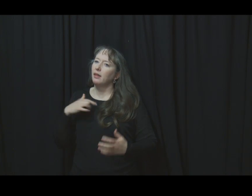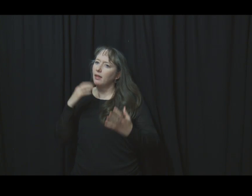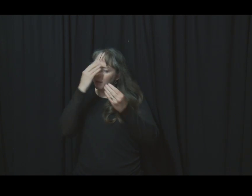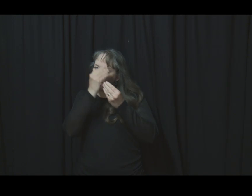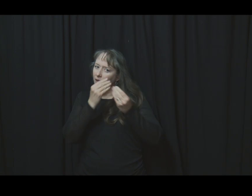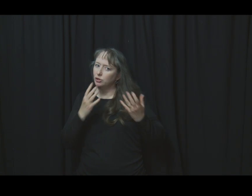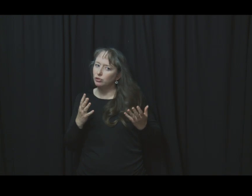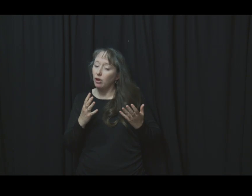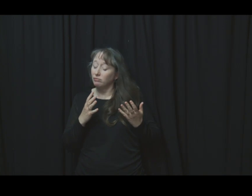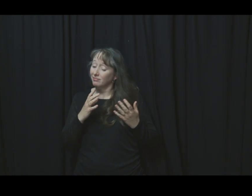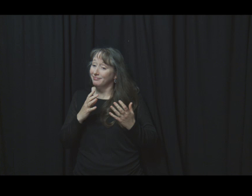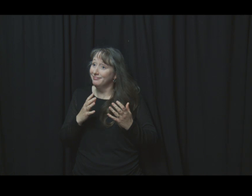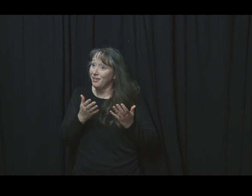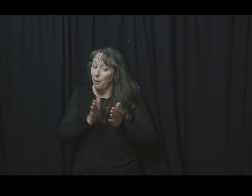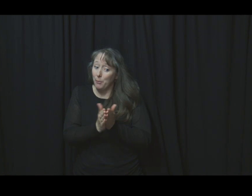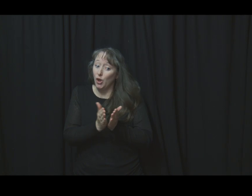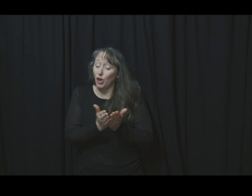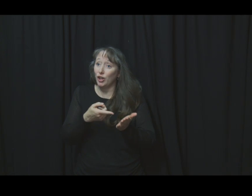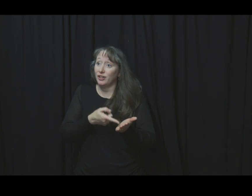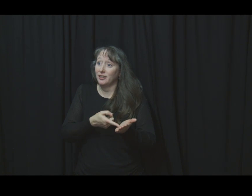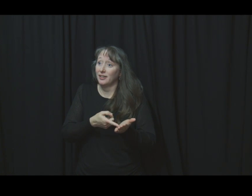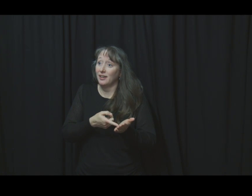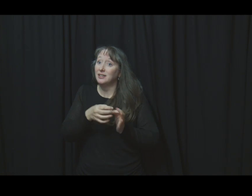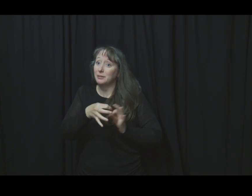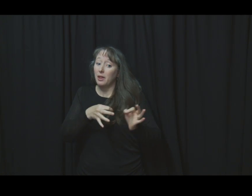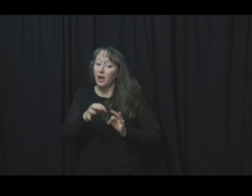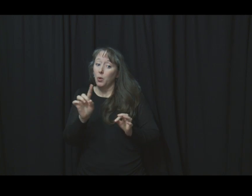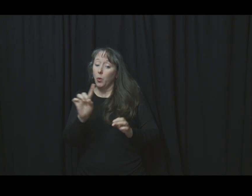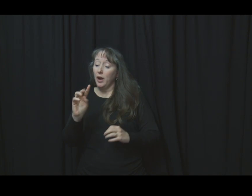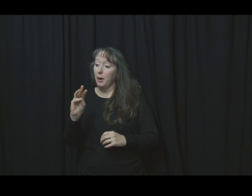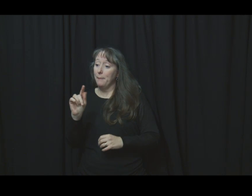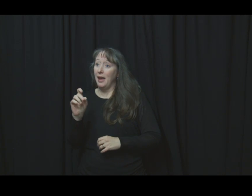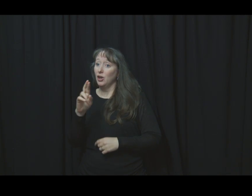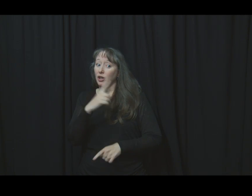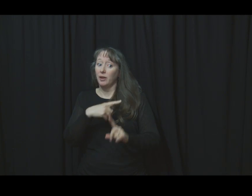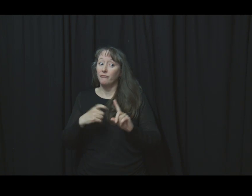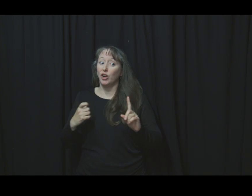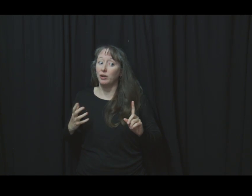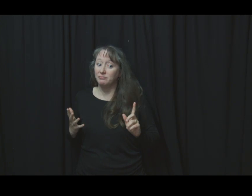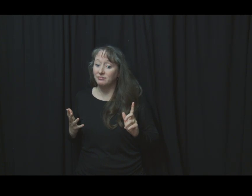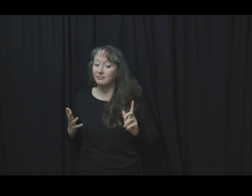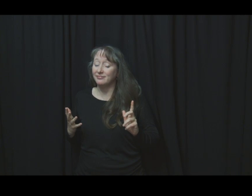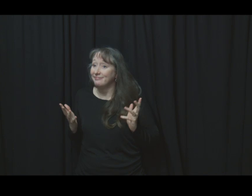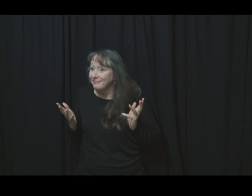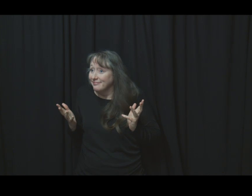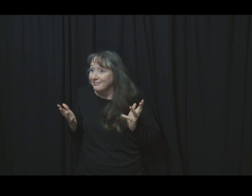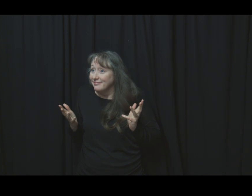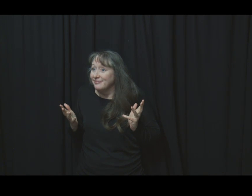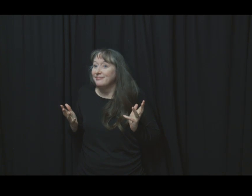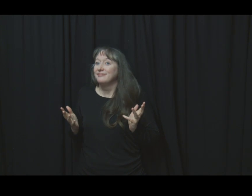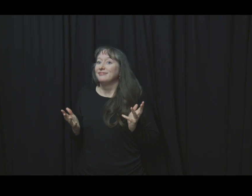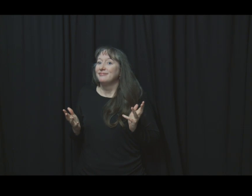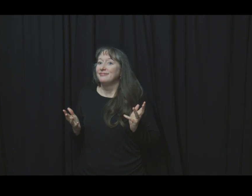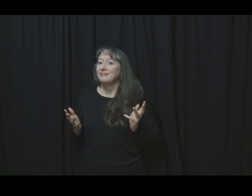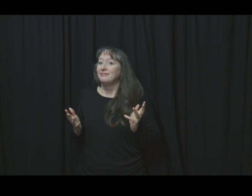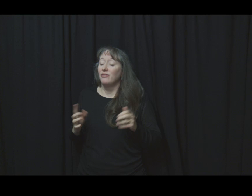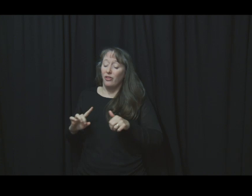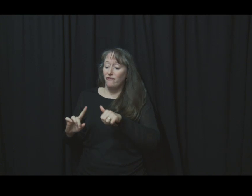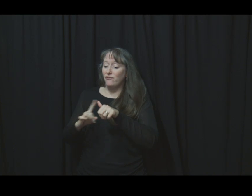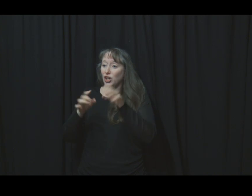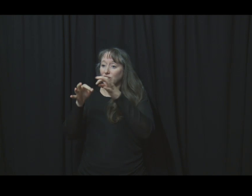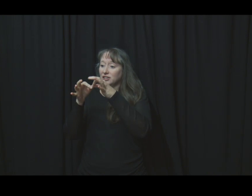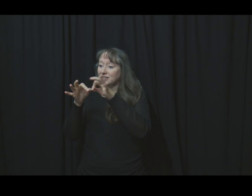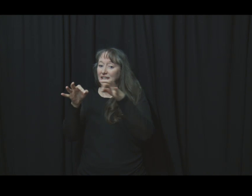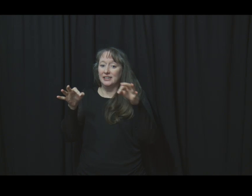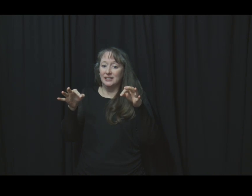there that actually tells us where matter came from. And The very first sentence in that book